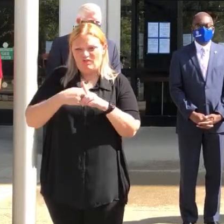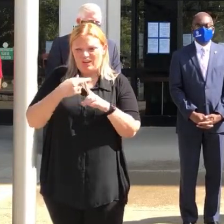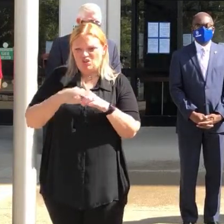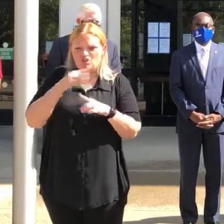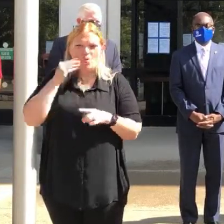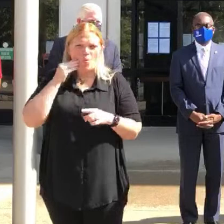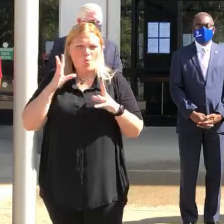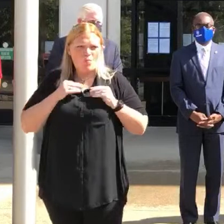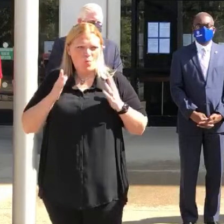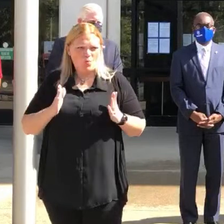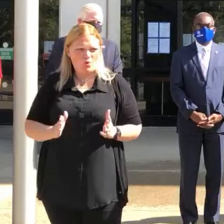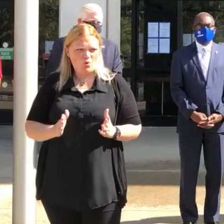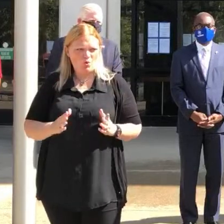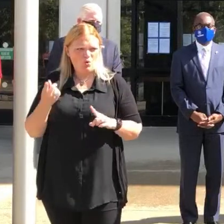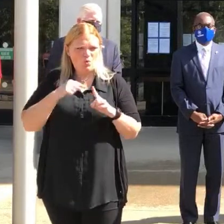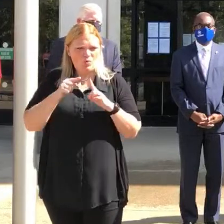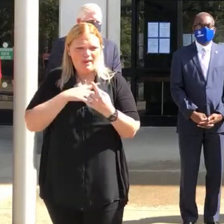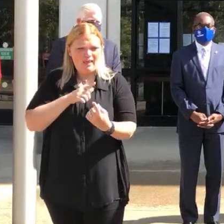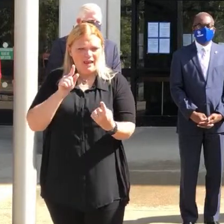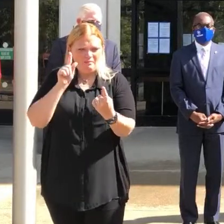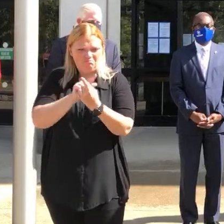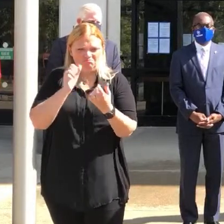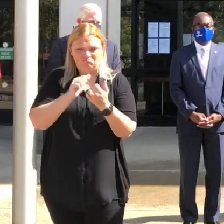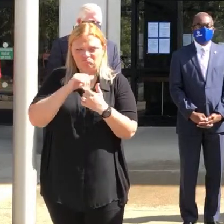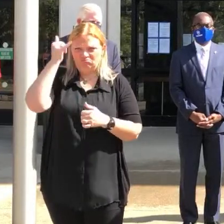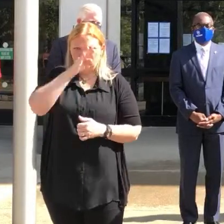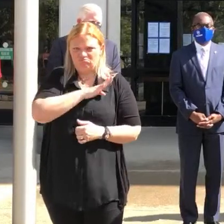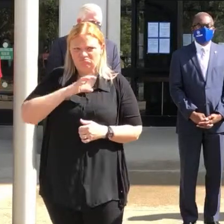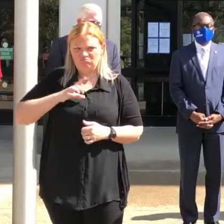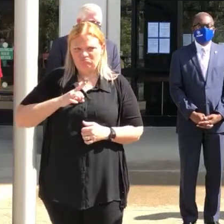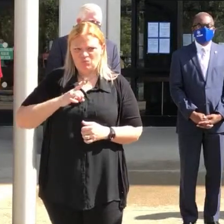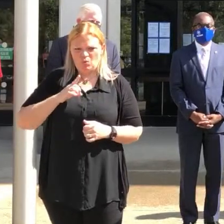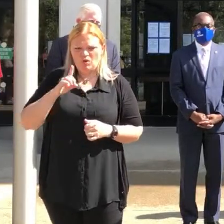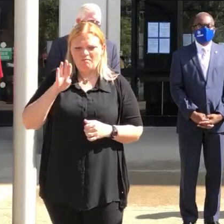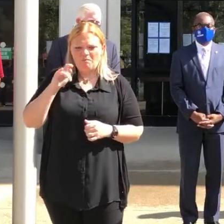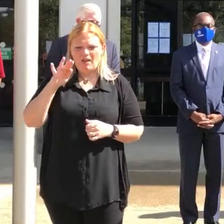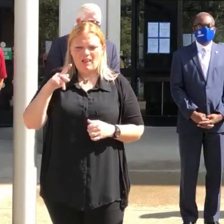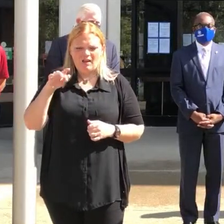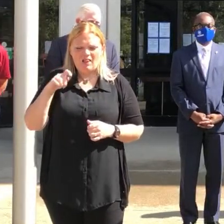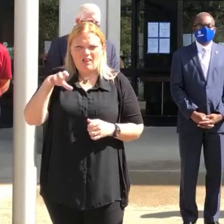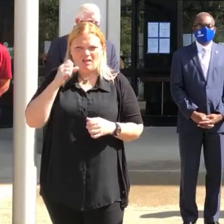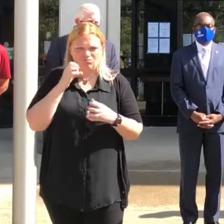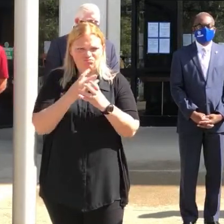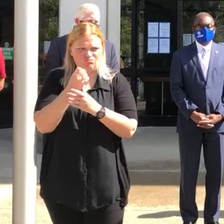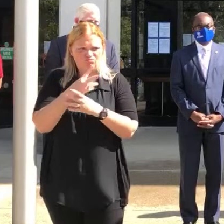and homeowners. When I met with the Buffalo Board of Block Clubs in spring